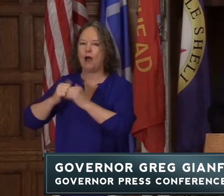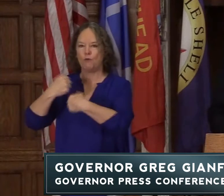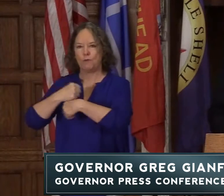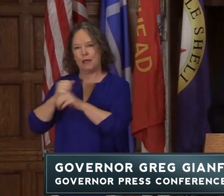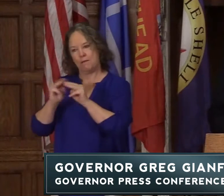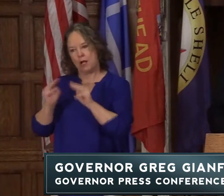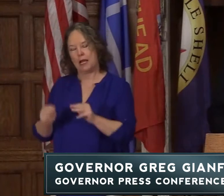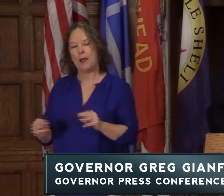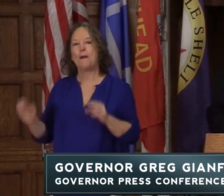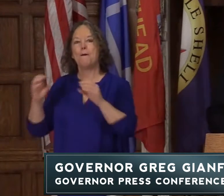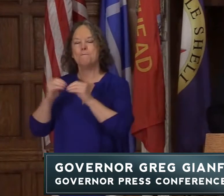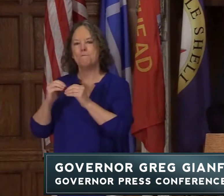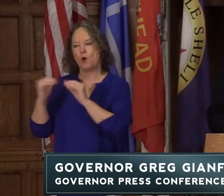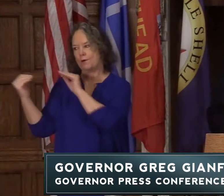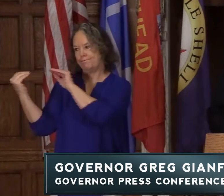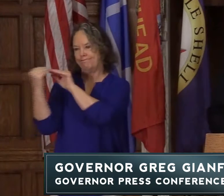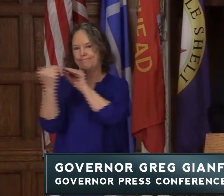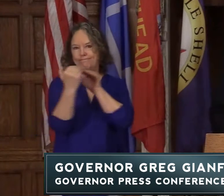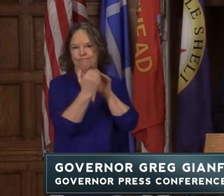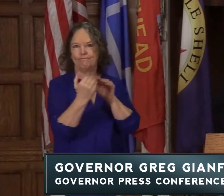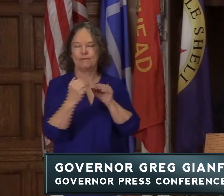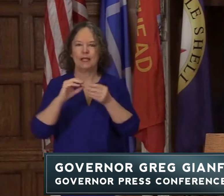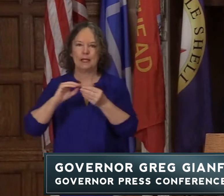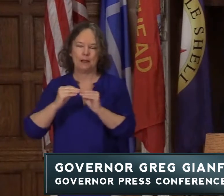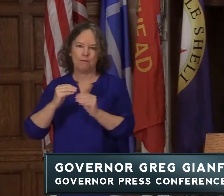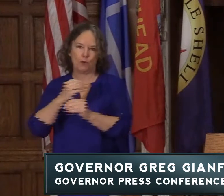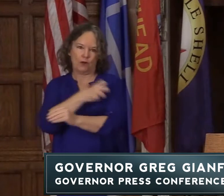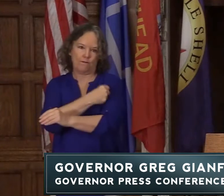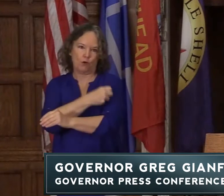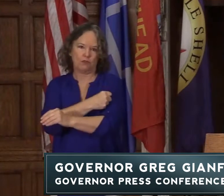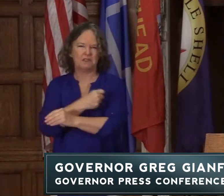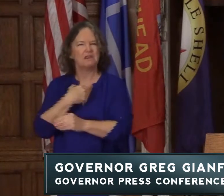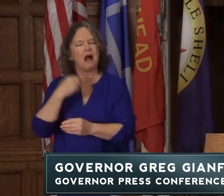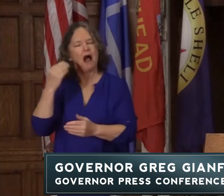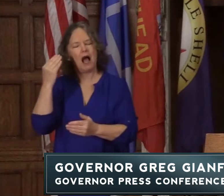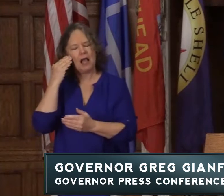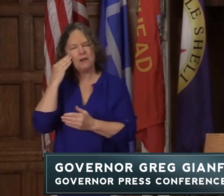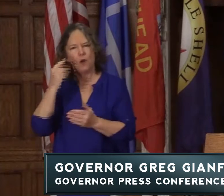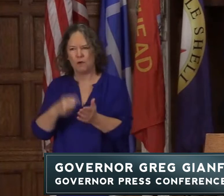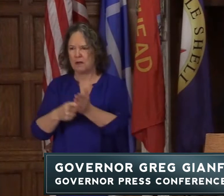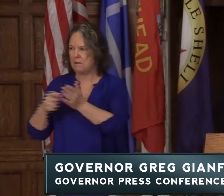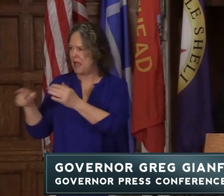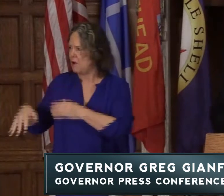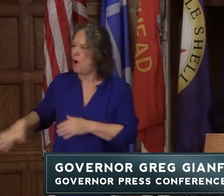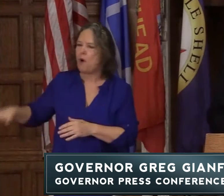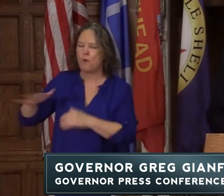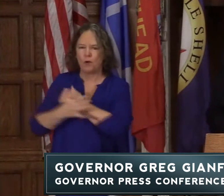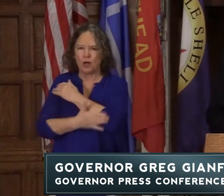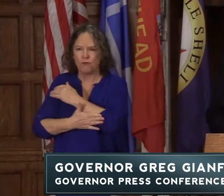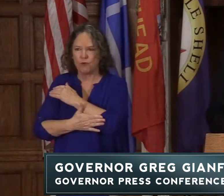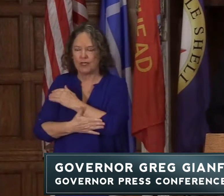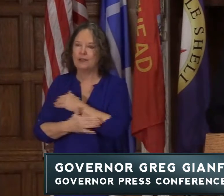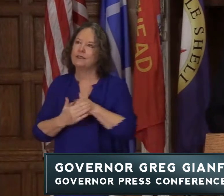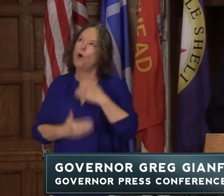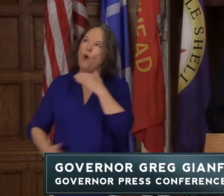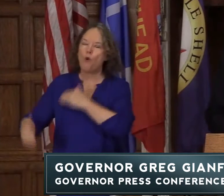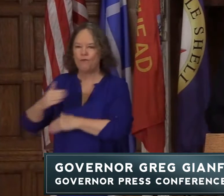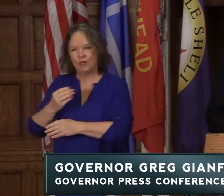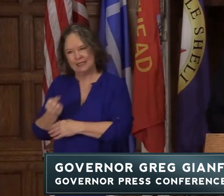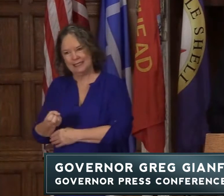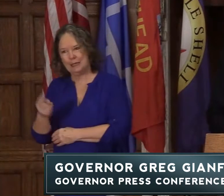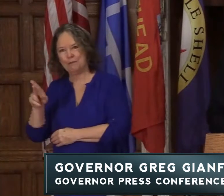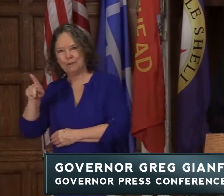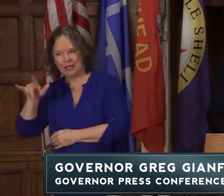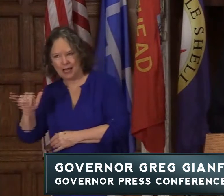equitable. While I recognize that demand exceeds supply across the country, Montana has proven our effectiveness